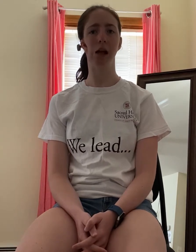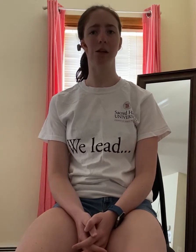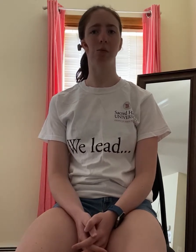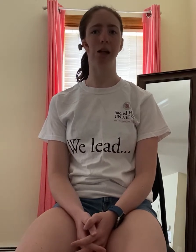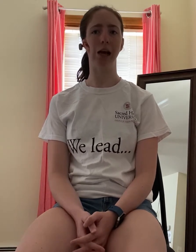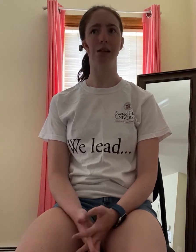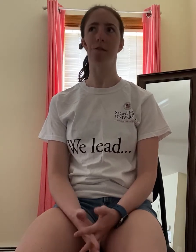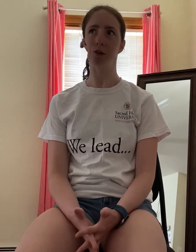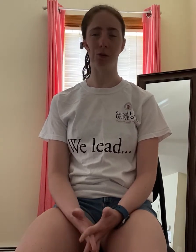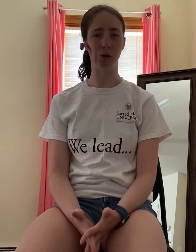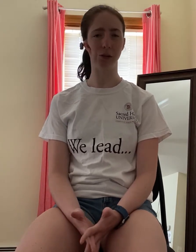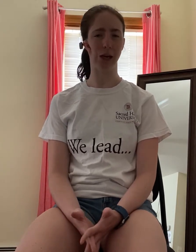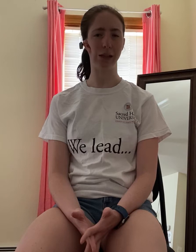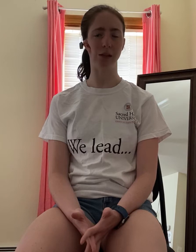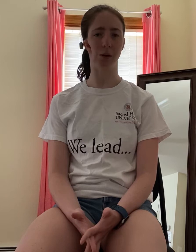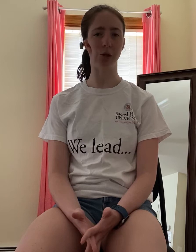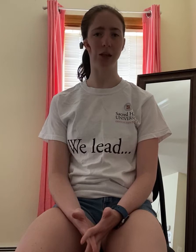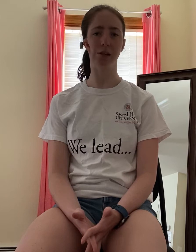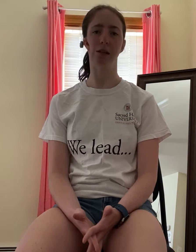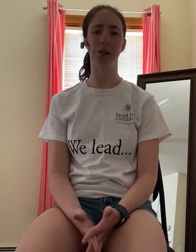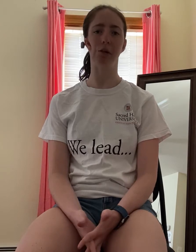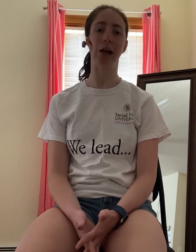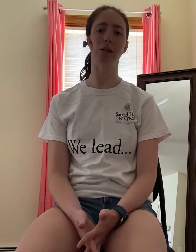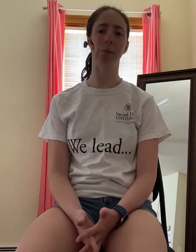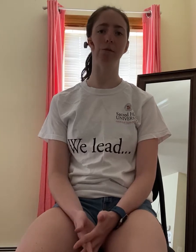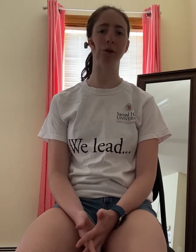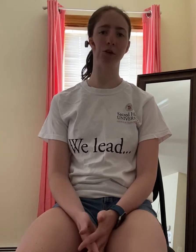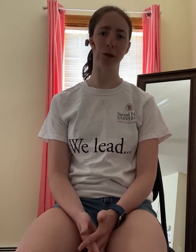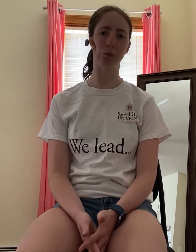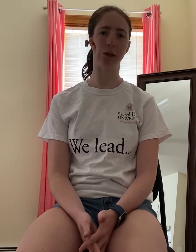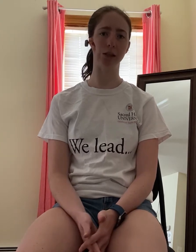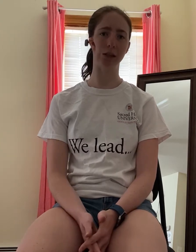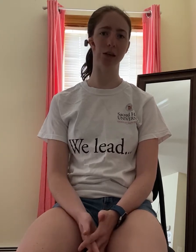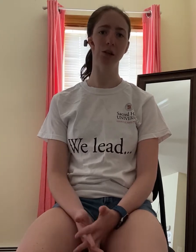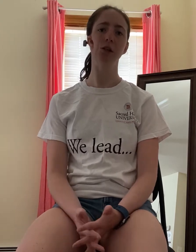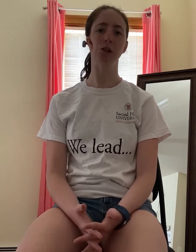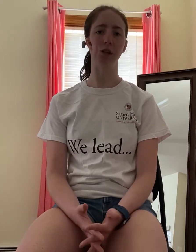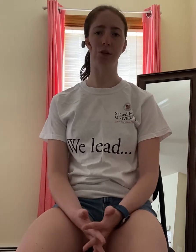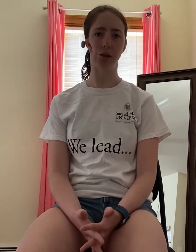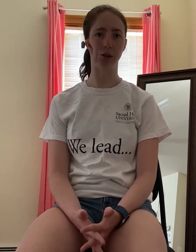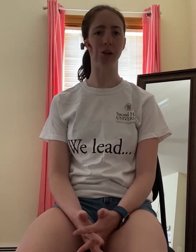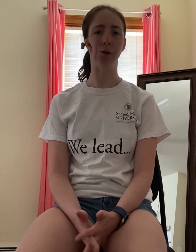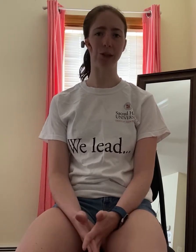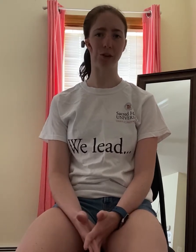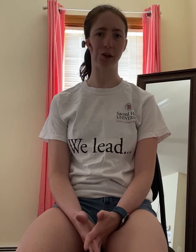as well as if you don't know a sign that someone does, then you can ask them to fingerspell the word instead so that you can learn and know what they're talking